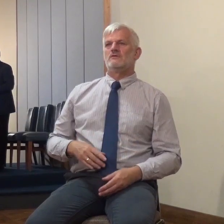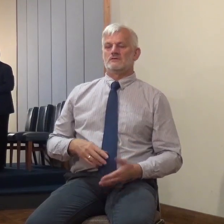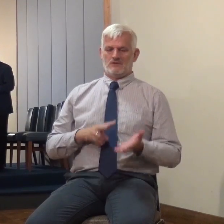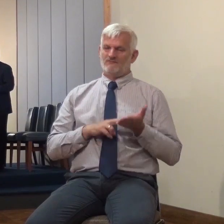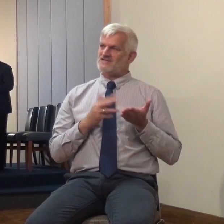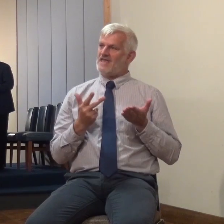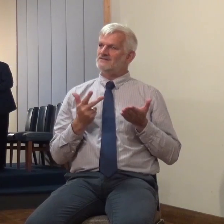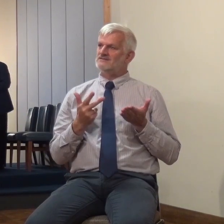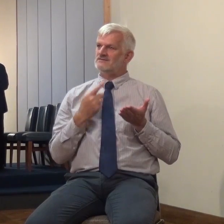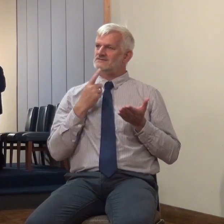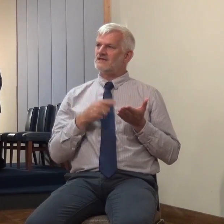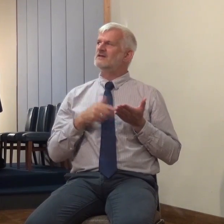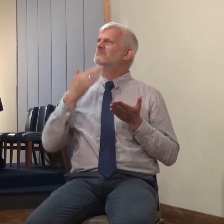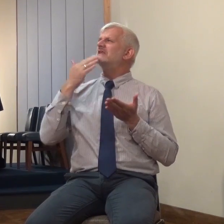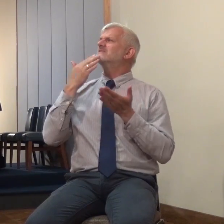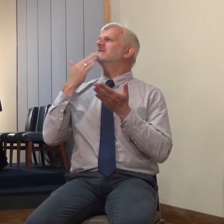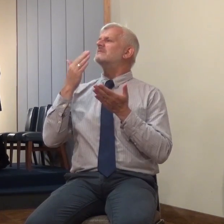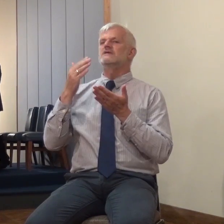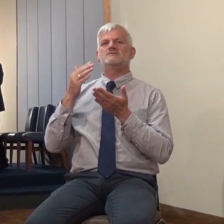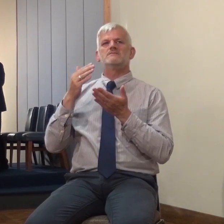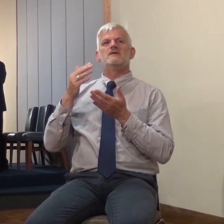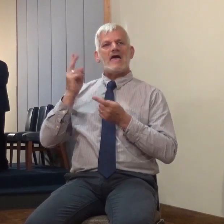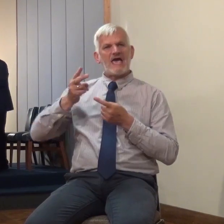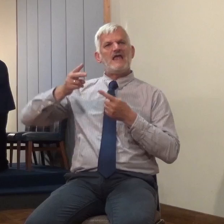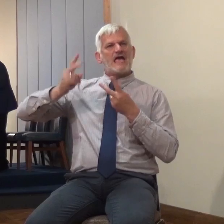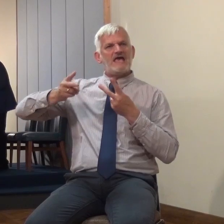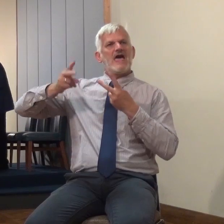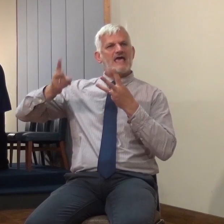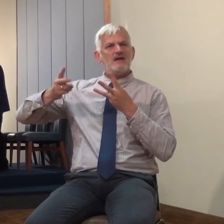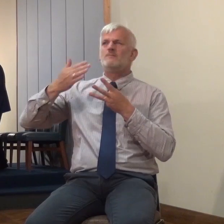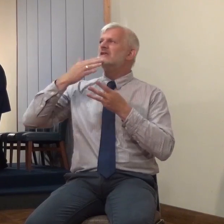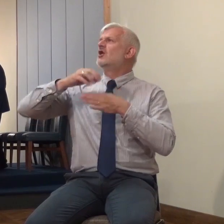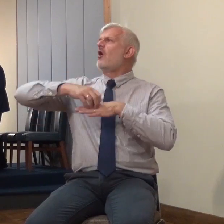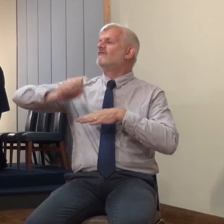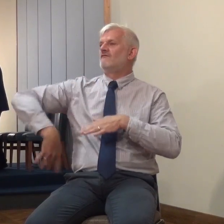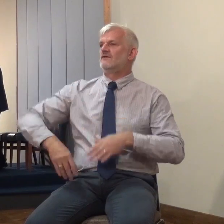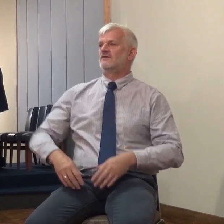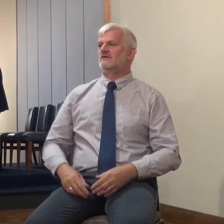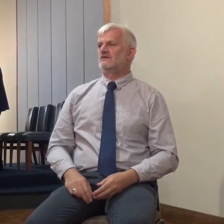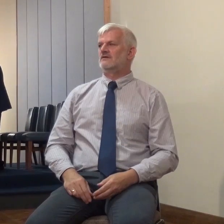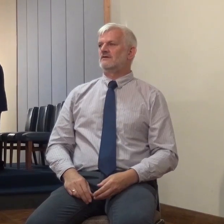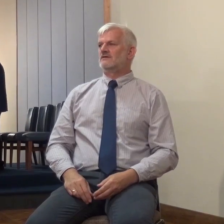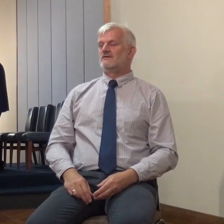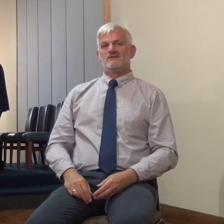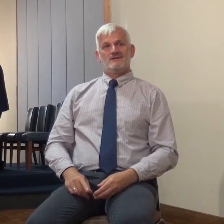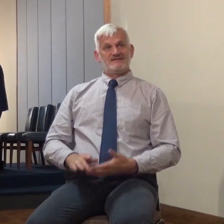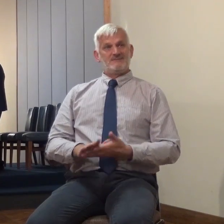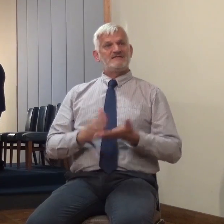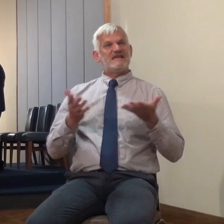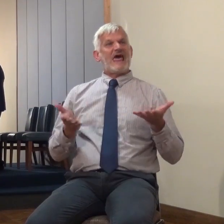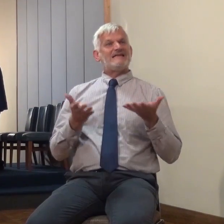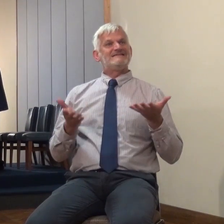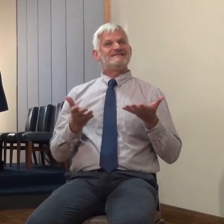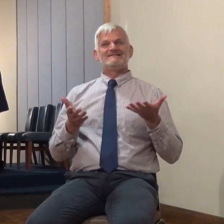8. And we notice that 3 times, thrice. So this was not something that